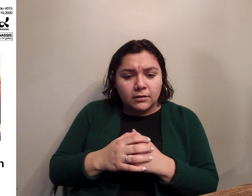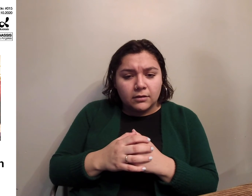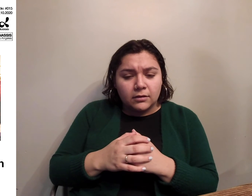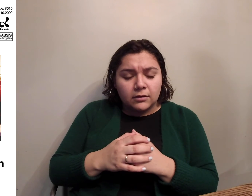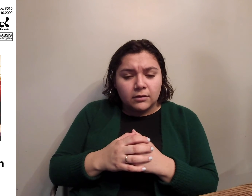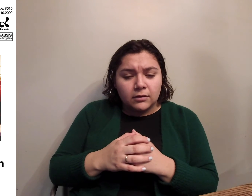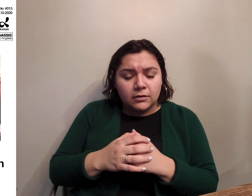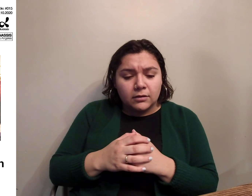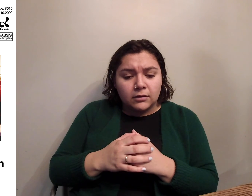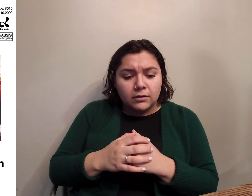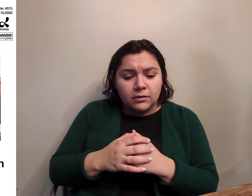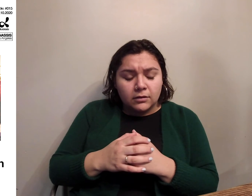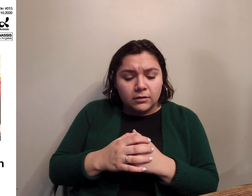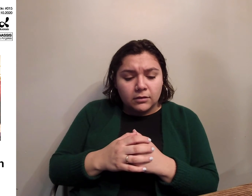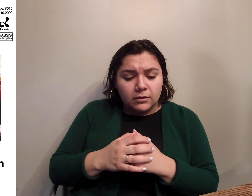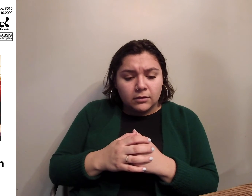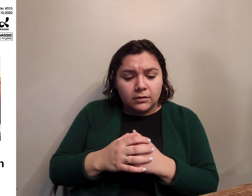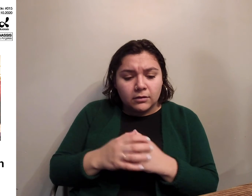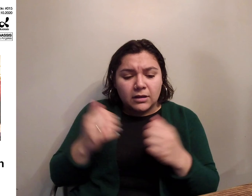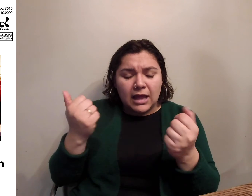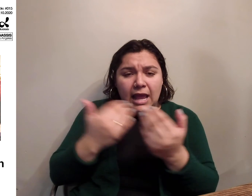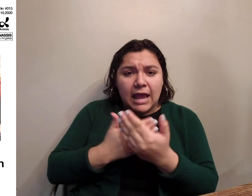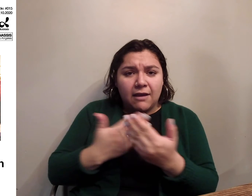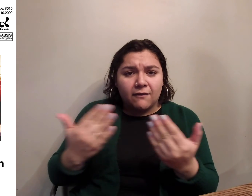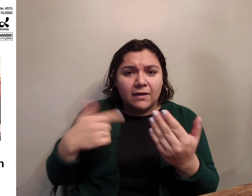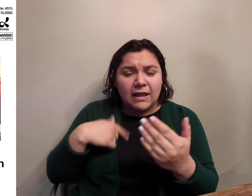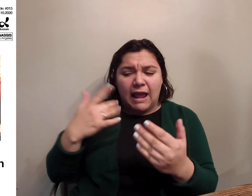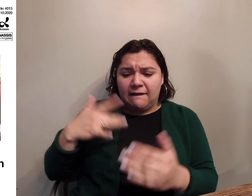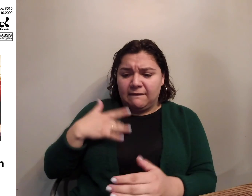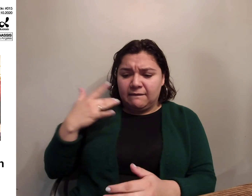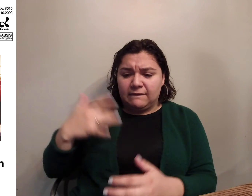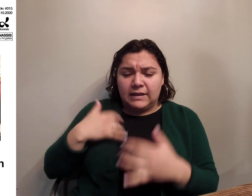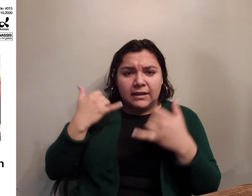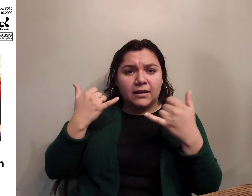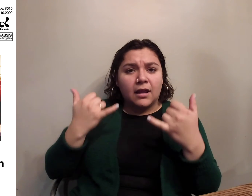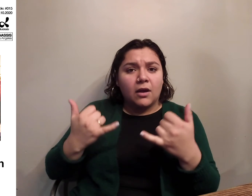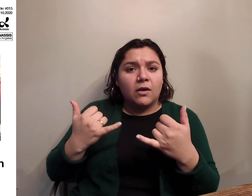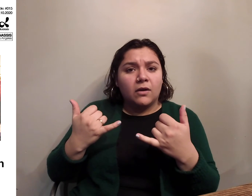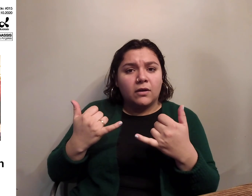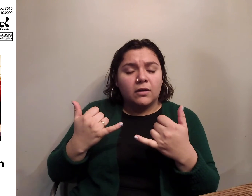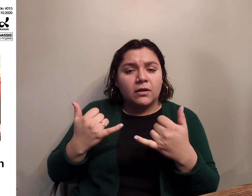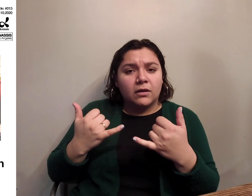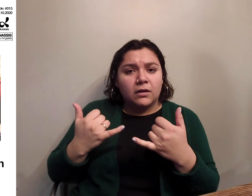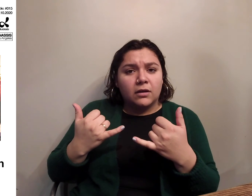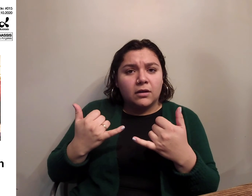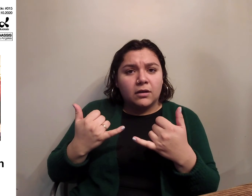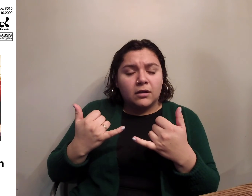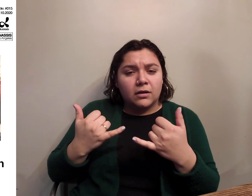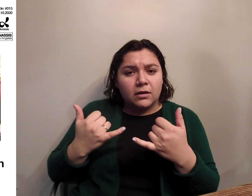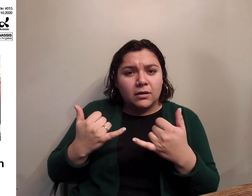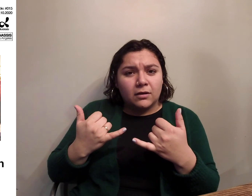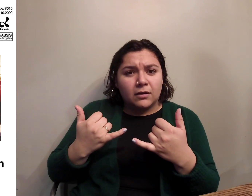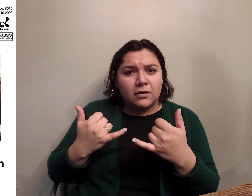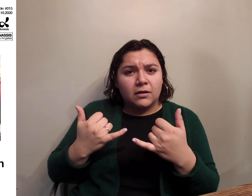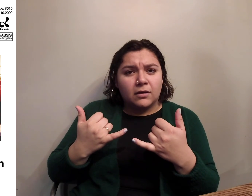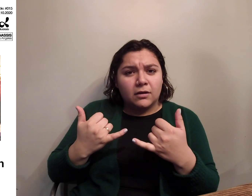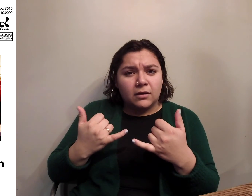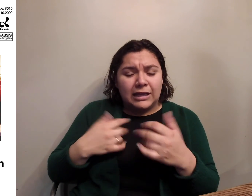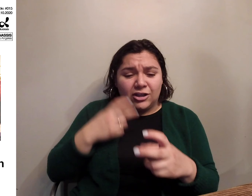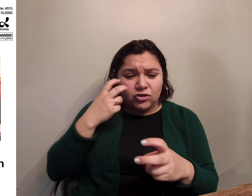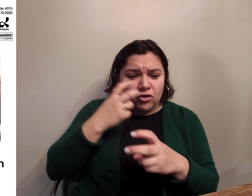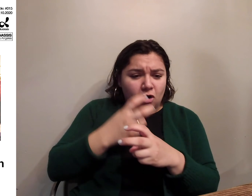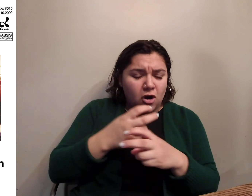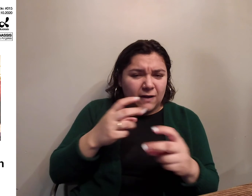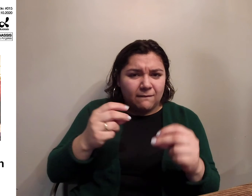room. And everything I feel now is hard and fast